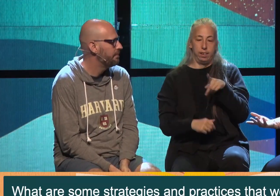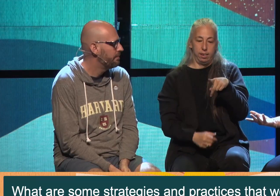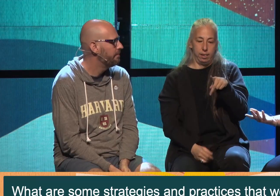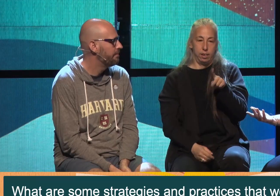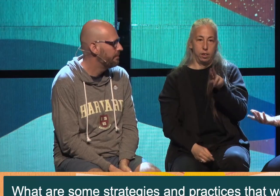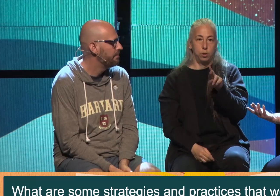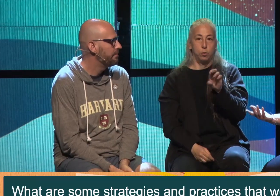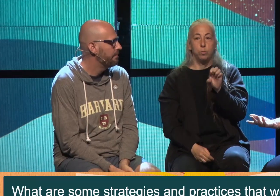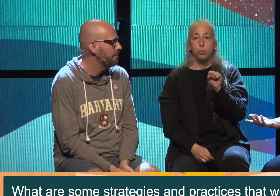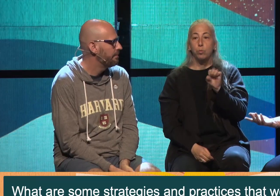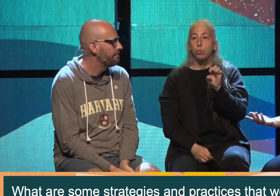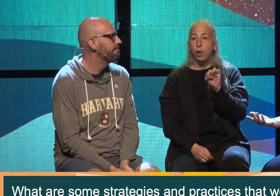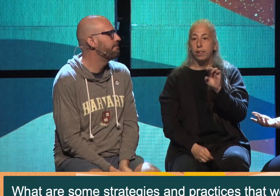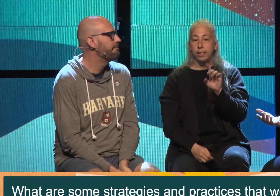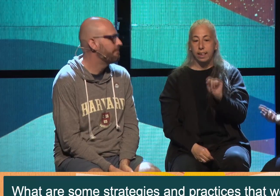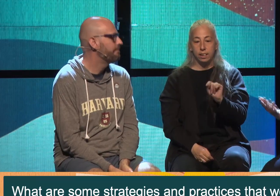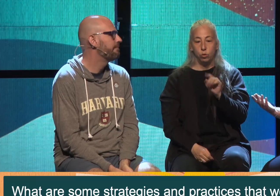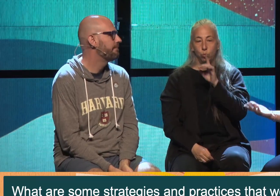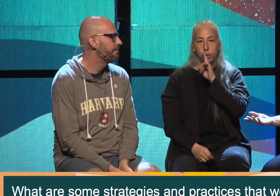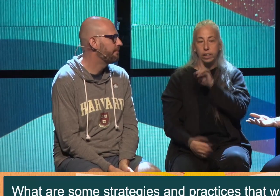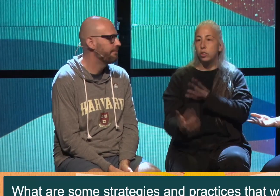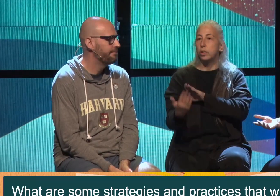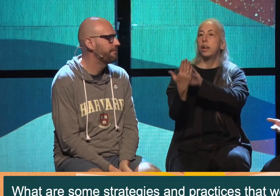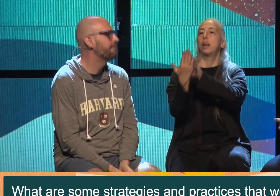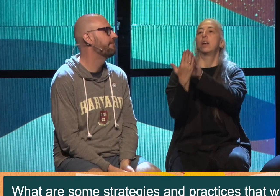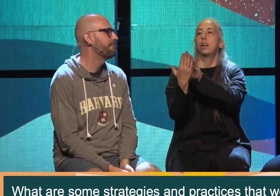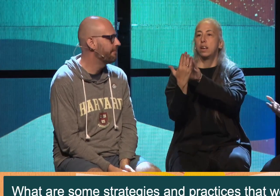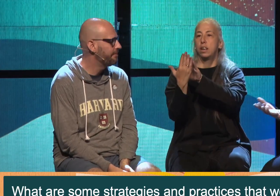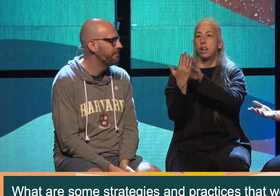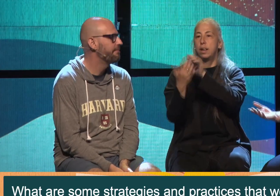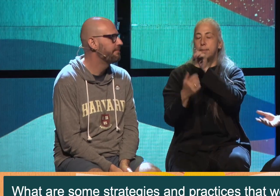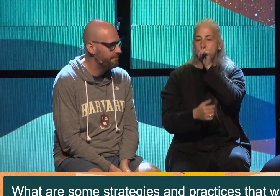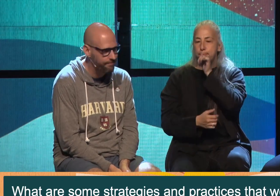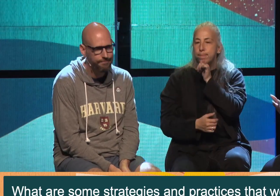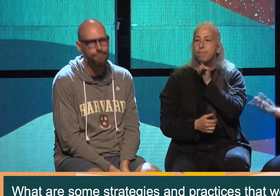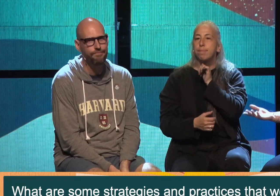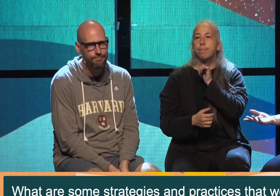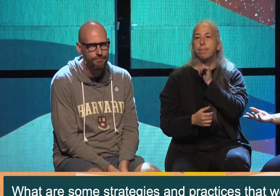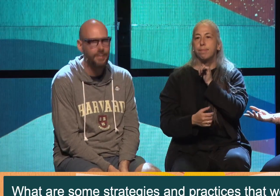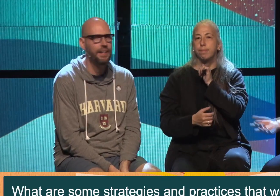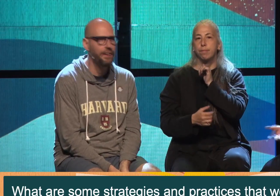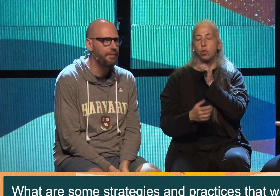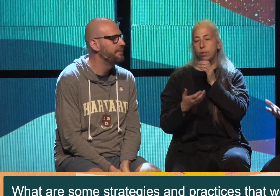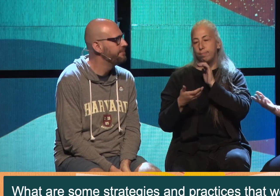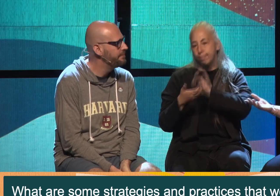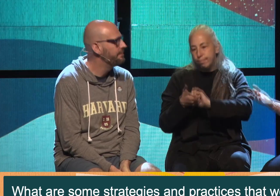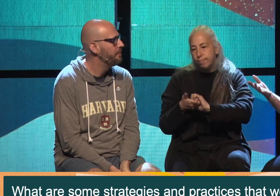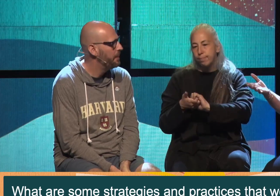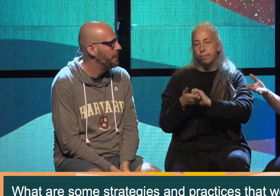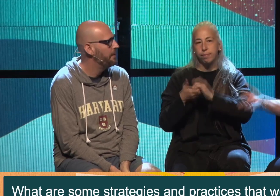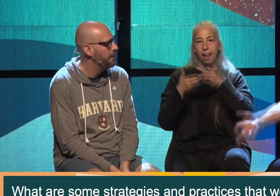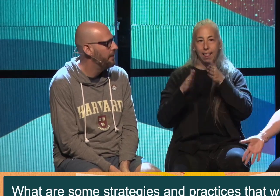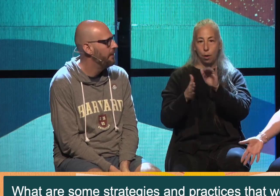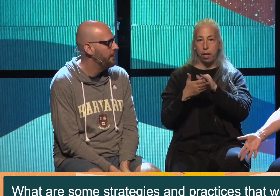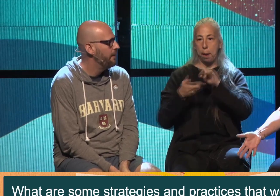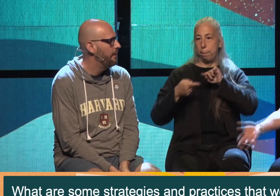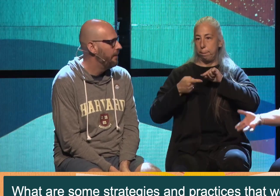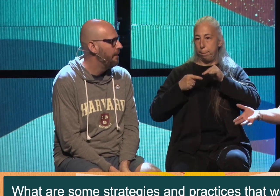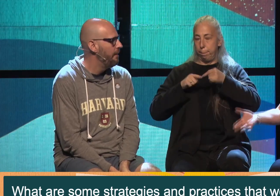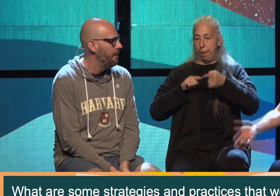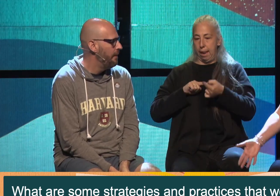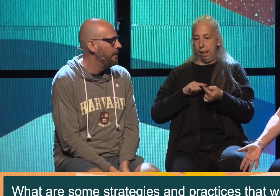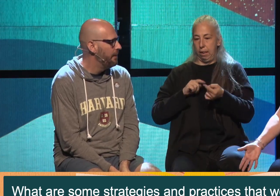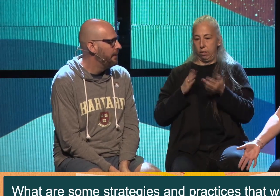just be with the pain. Don't try to don't fix, don't change, be present. Like allow that. Like if you